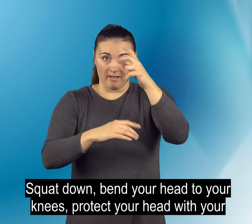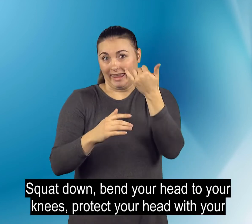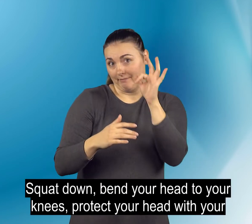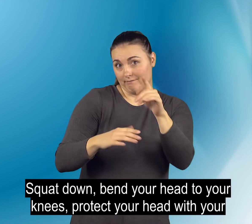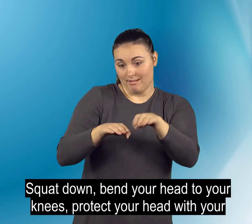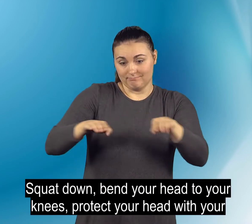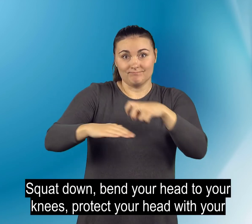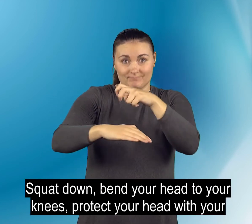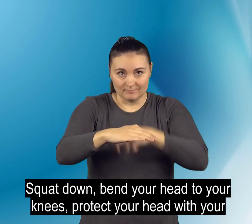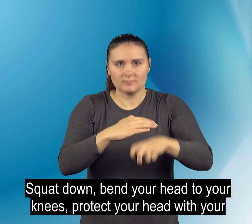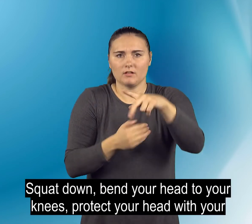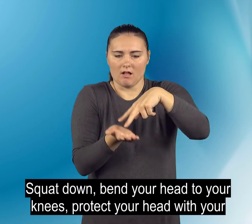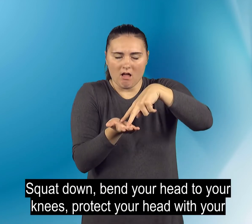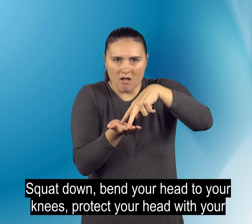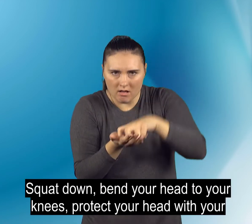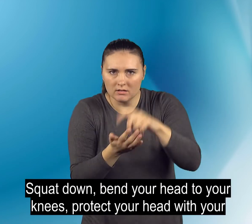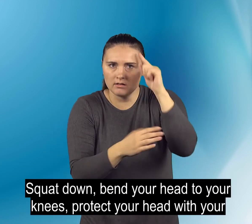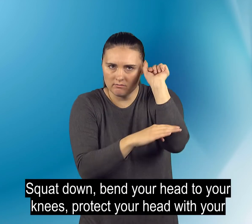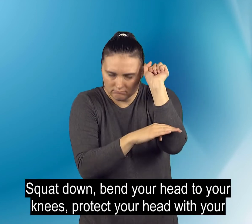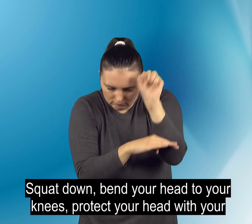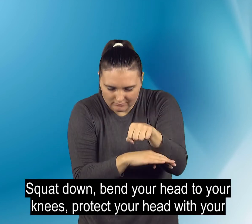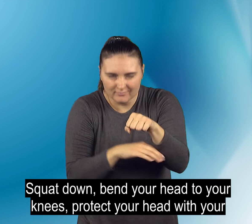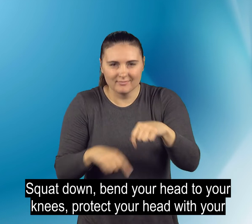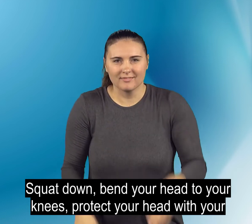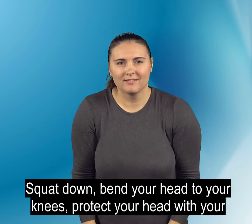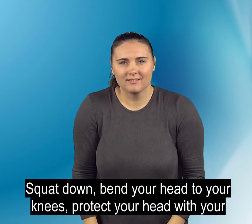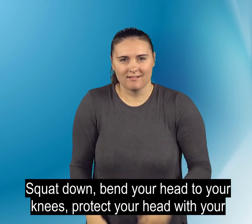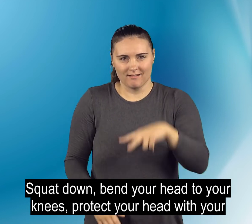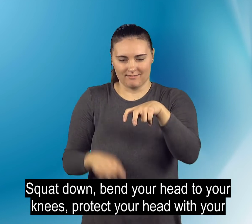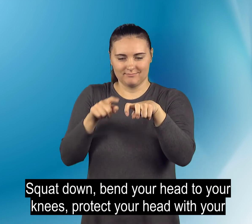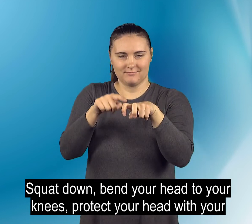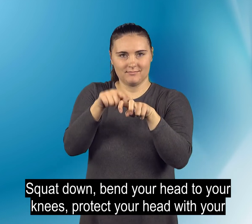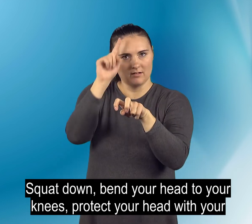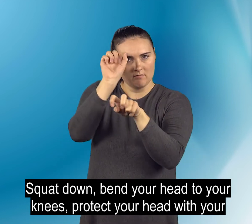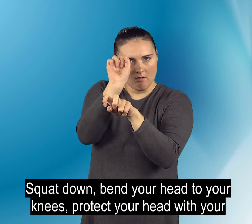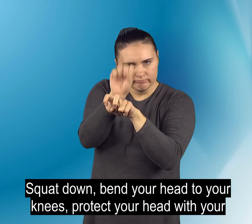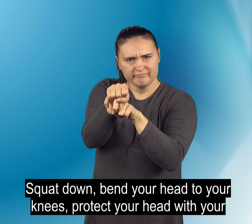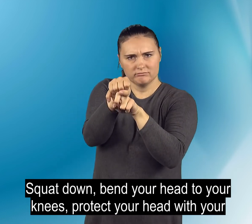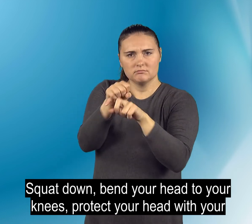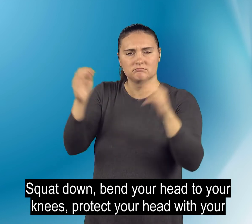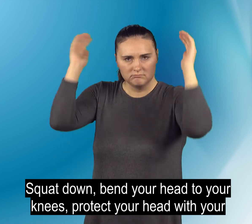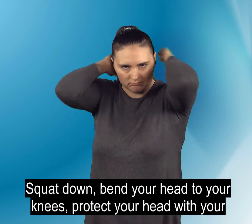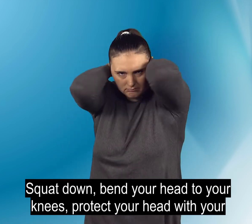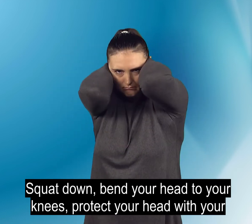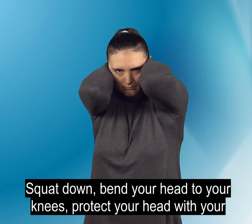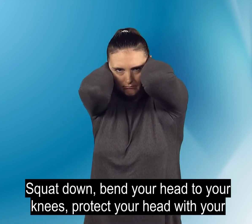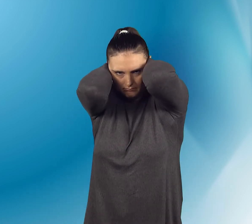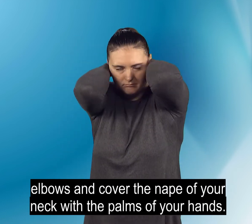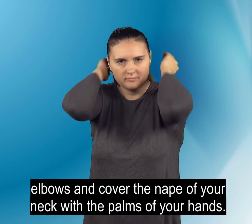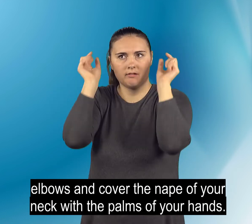Squat down, bend your head to your knees, protect your head with your elbows and cover the nape of your neck with